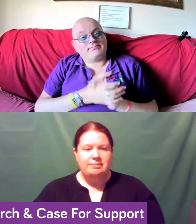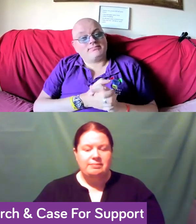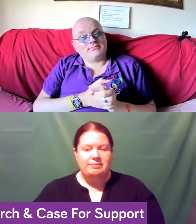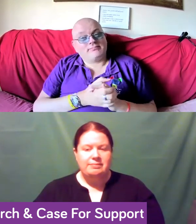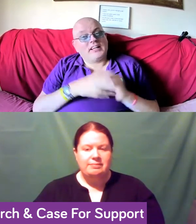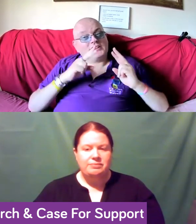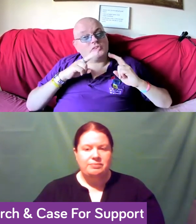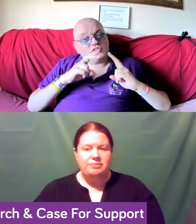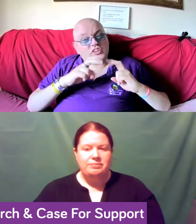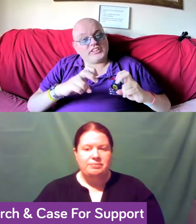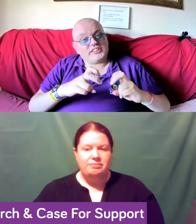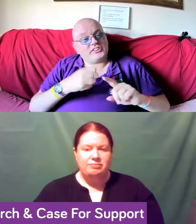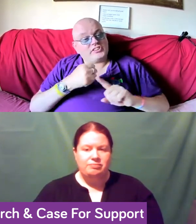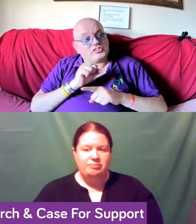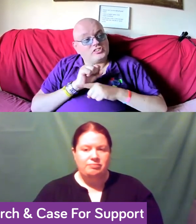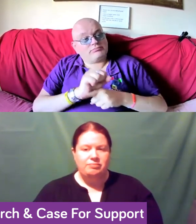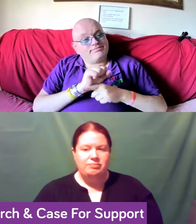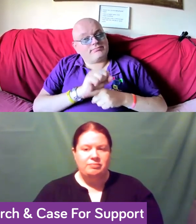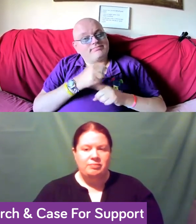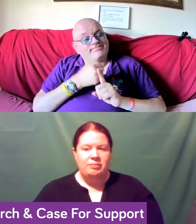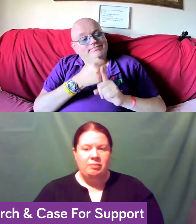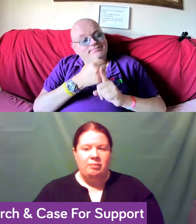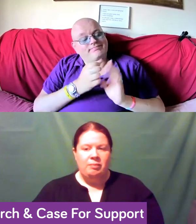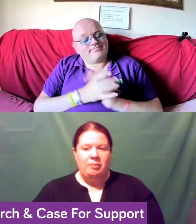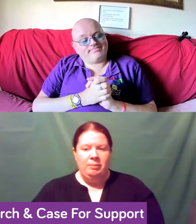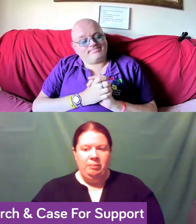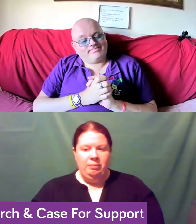research and case for support. And